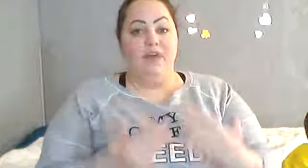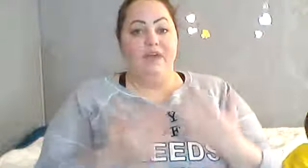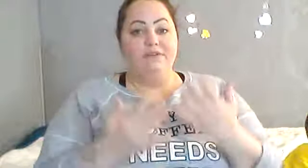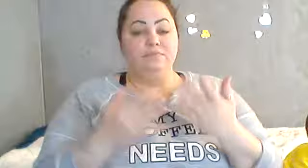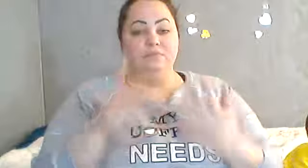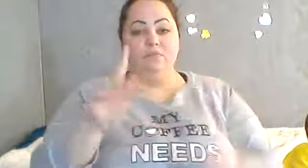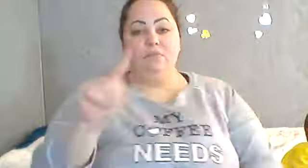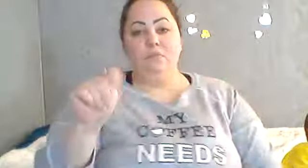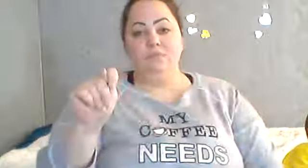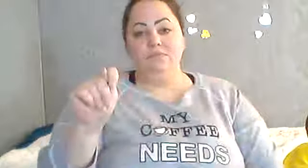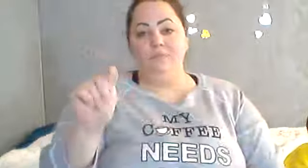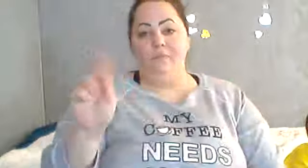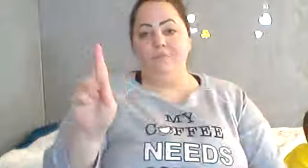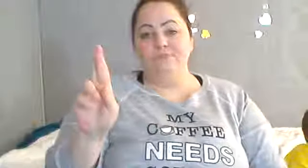fire